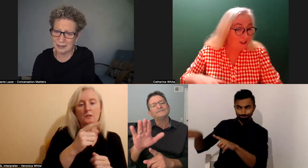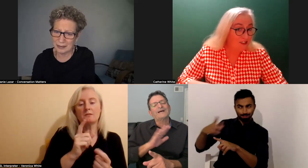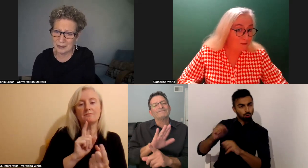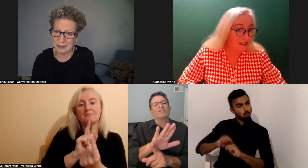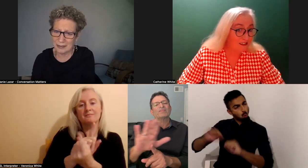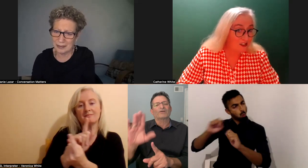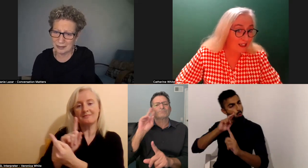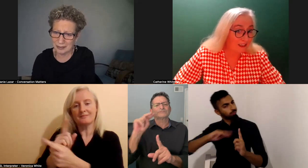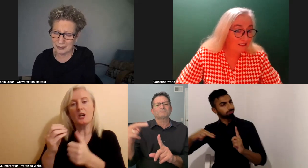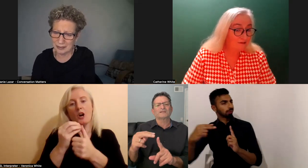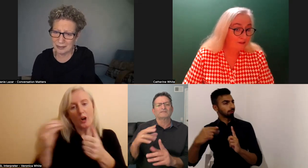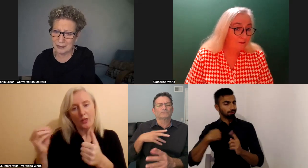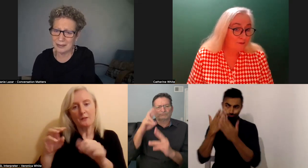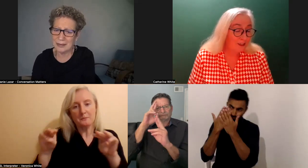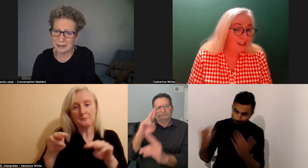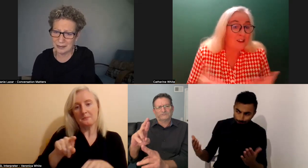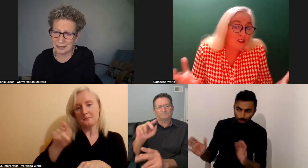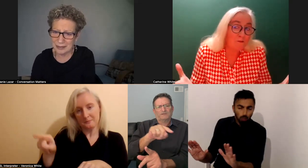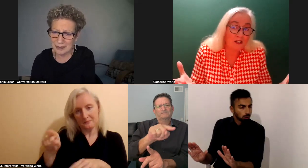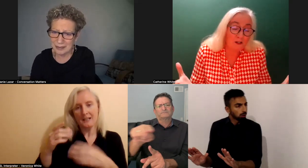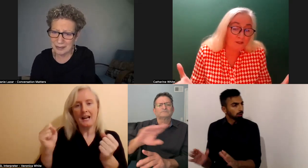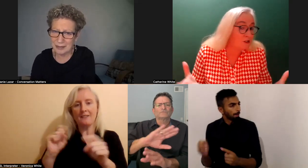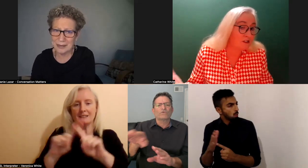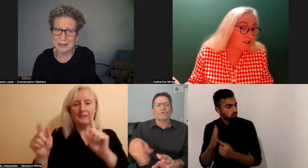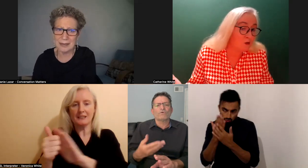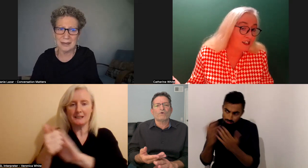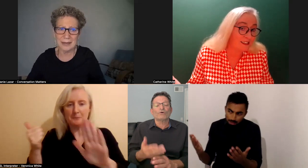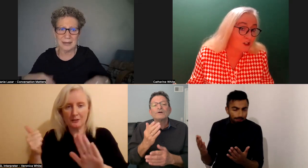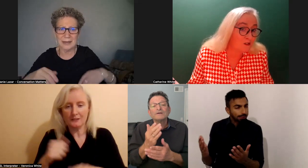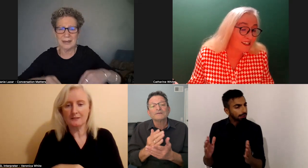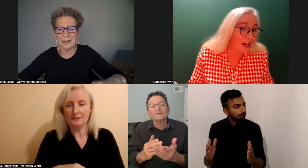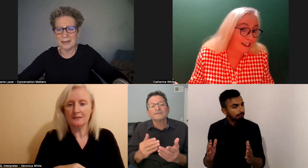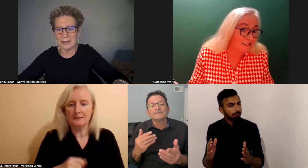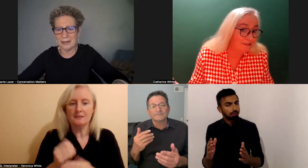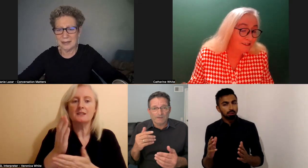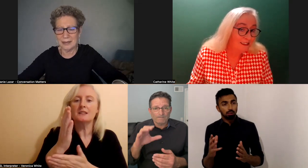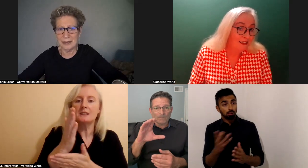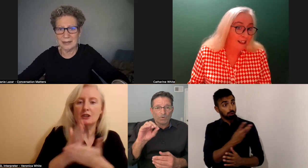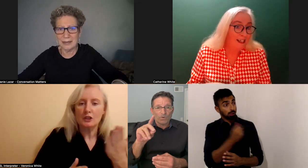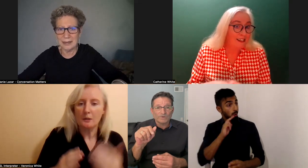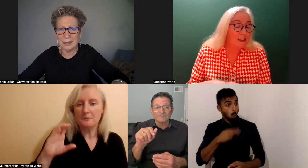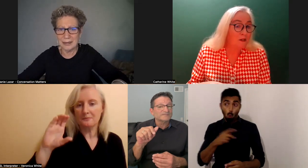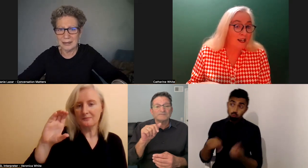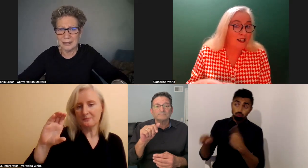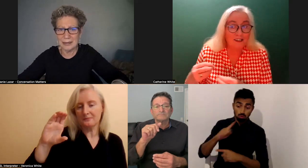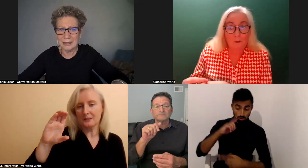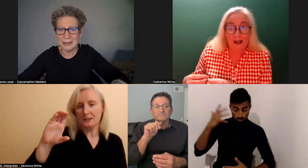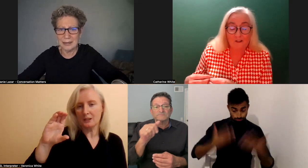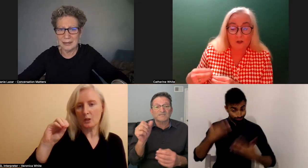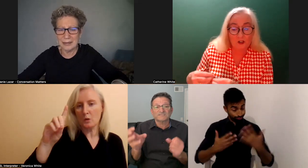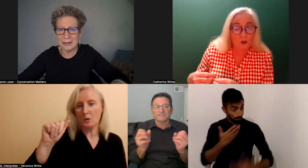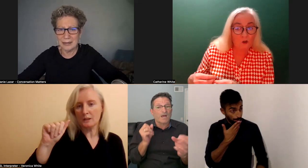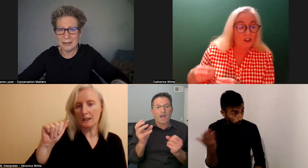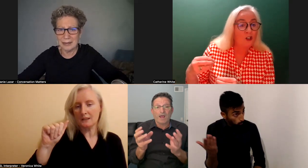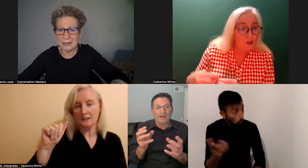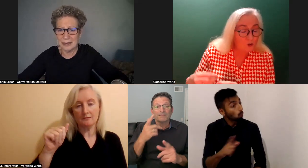be respected as well. Like there's some that coders that don't sign. And that is because their